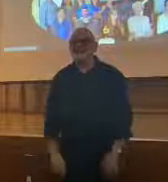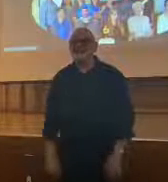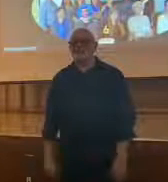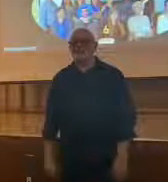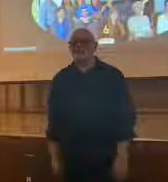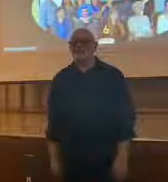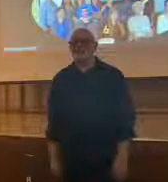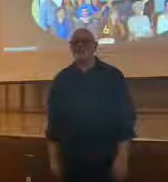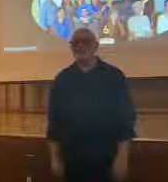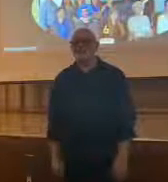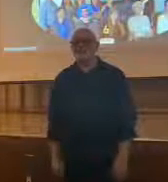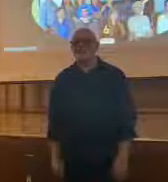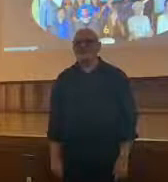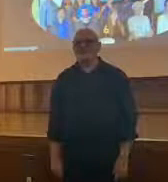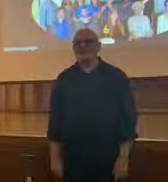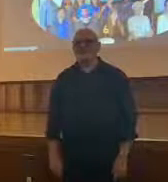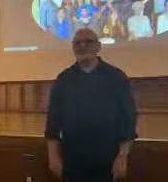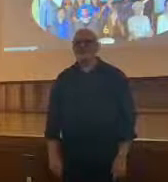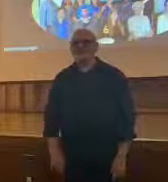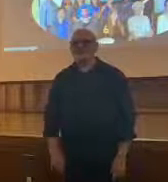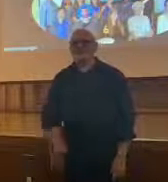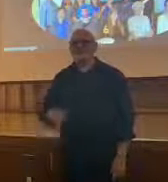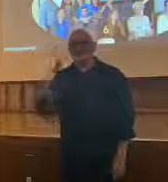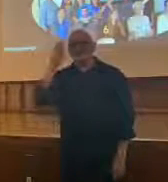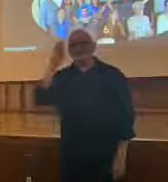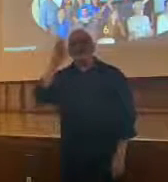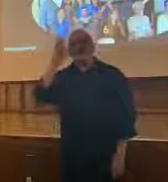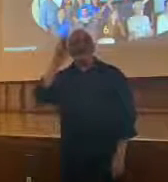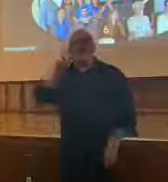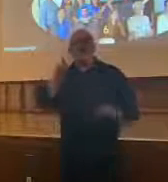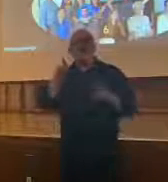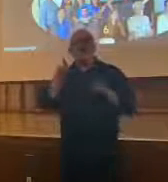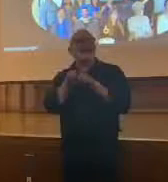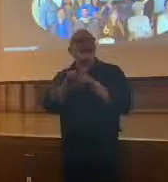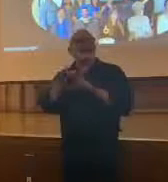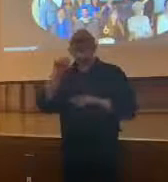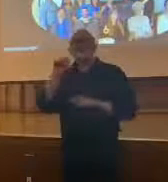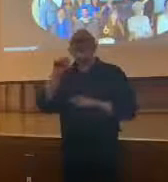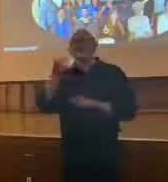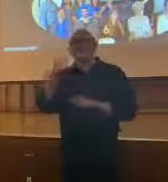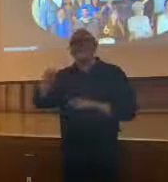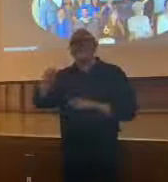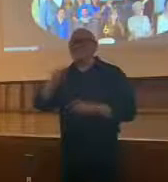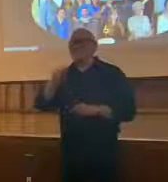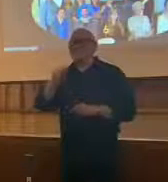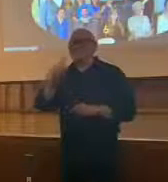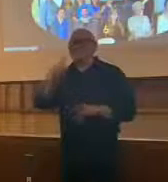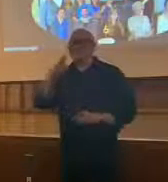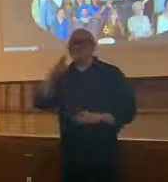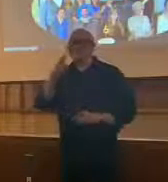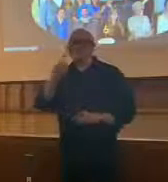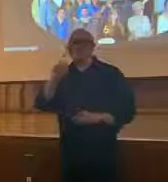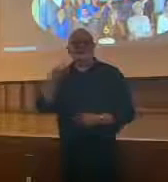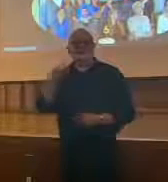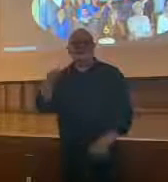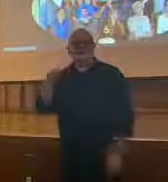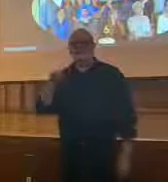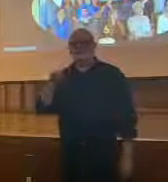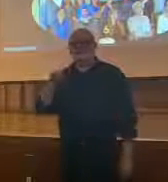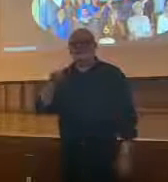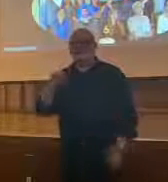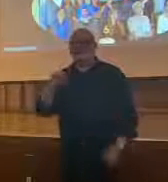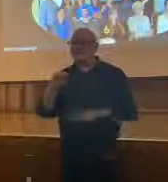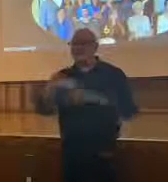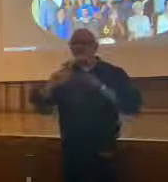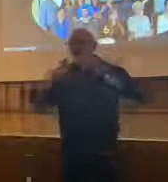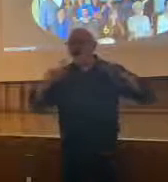for coming here and supporting this work. We really could not do this without your cooperation, collaboration, support, partnership,